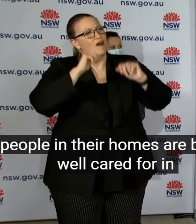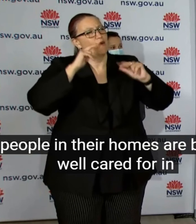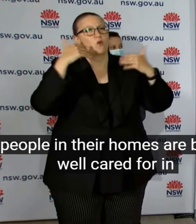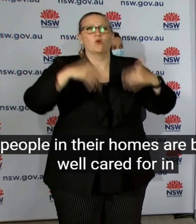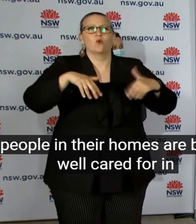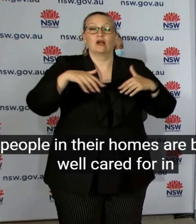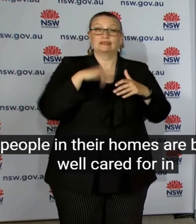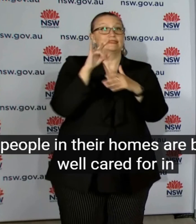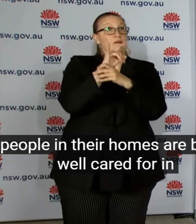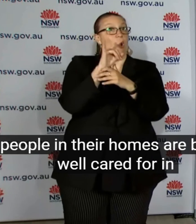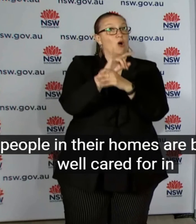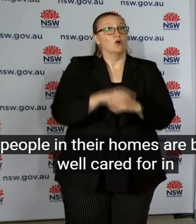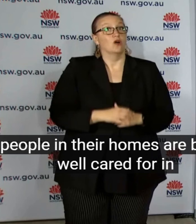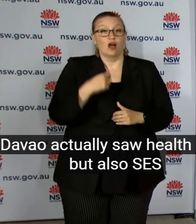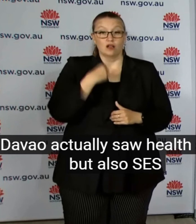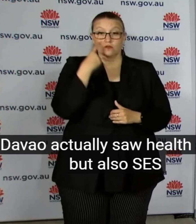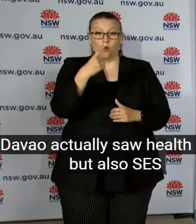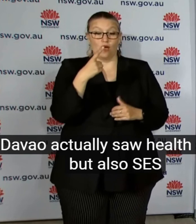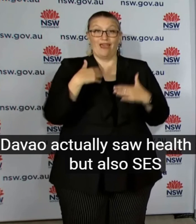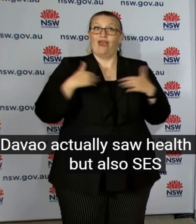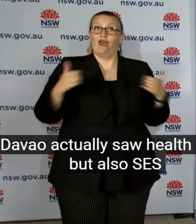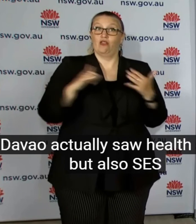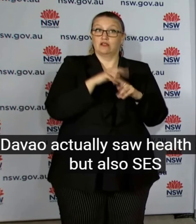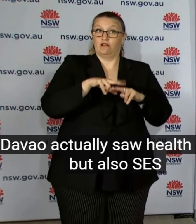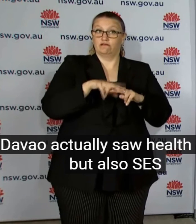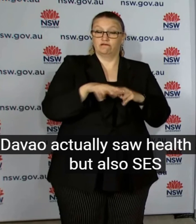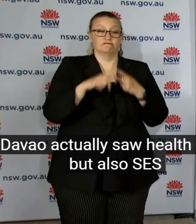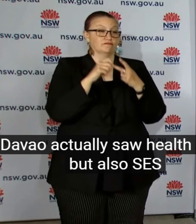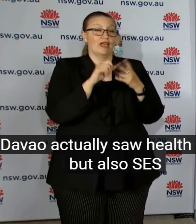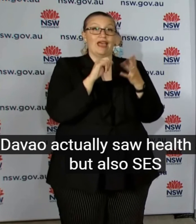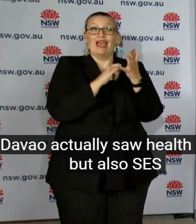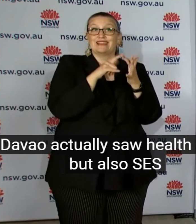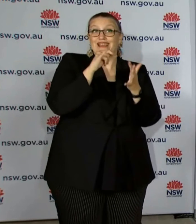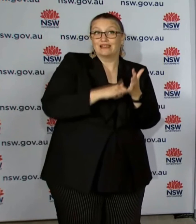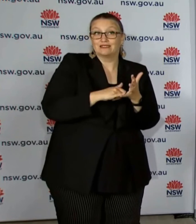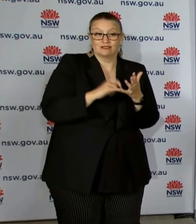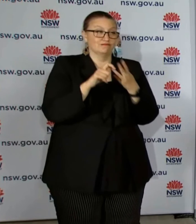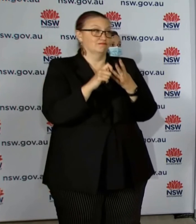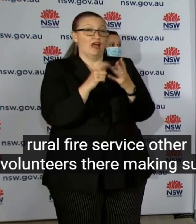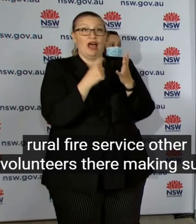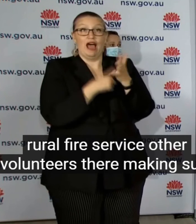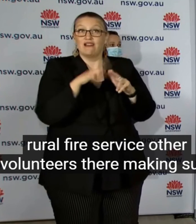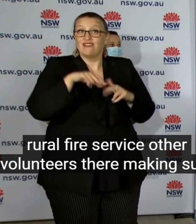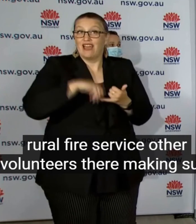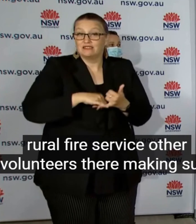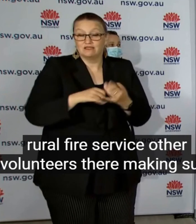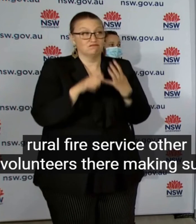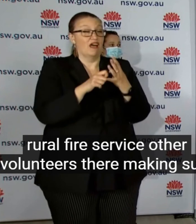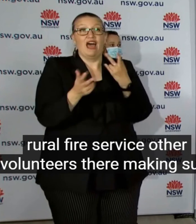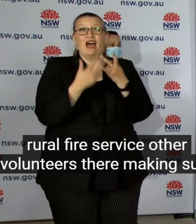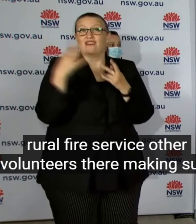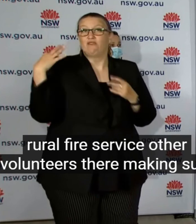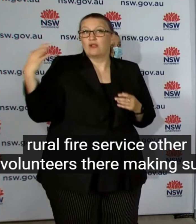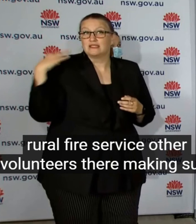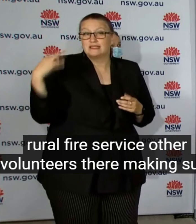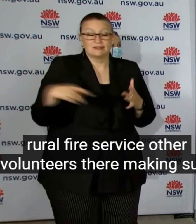I actually saw health staff, but also SES, Rural Fire Service, other volunteers there, making sure that food